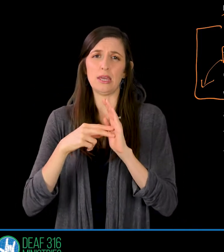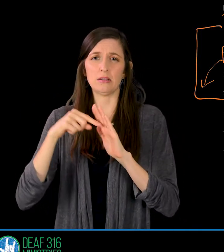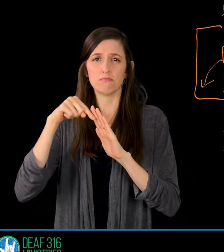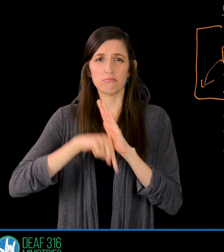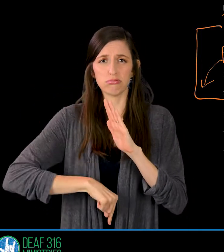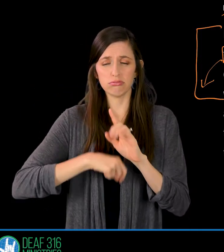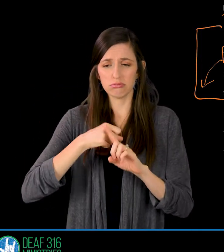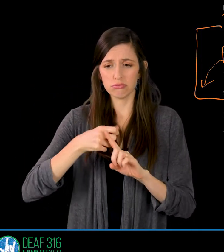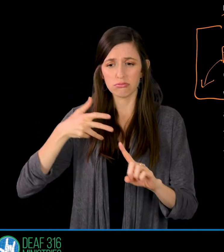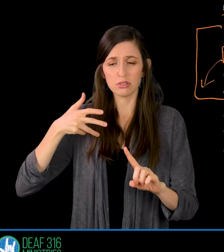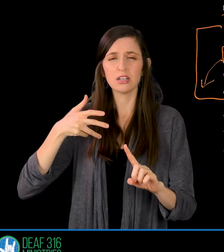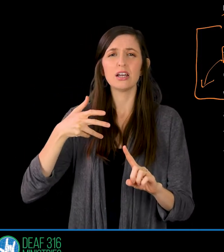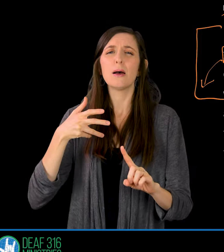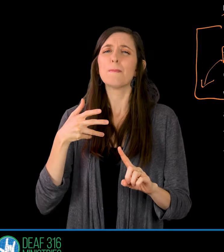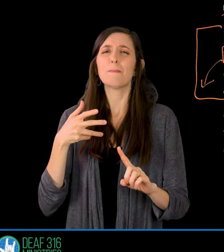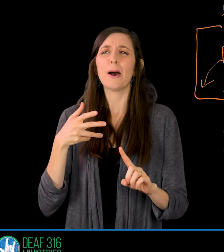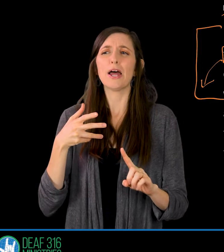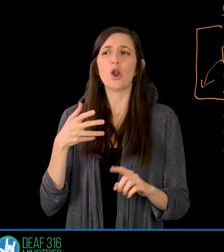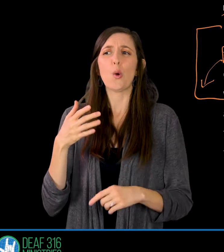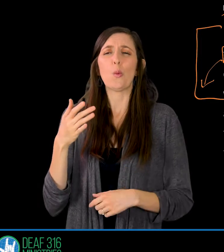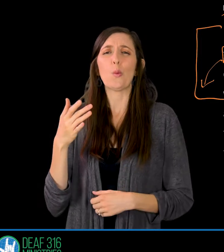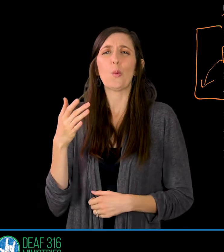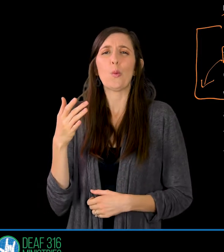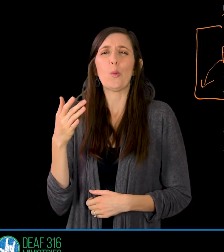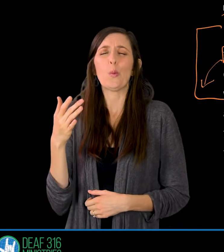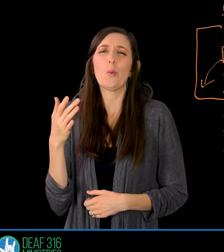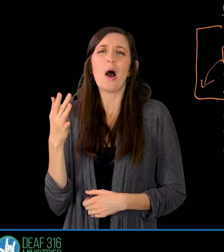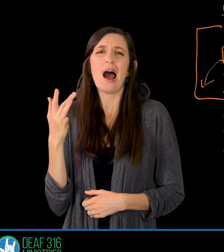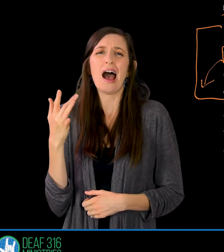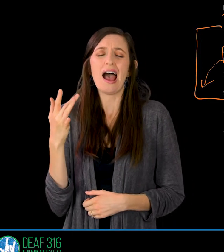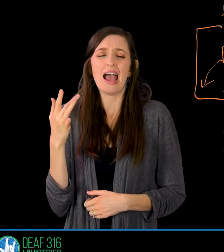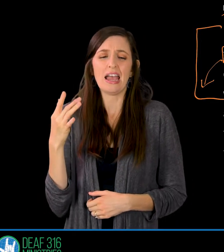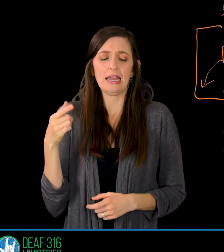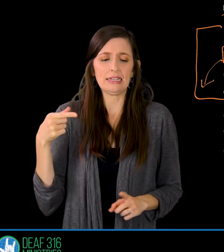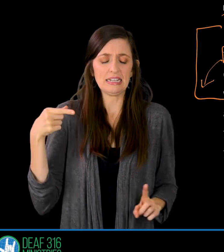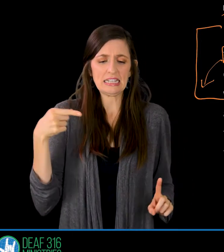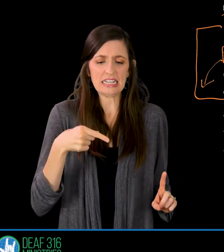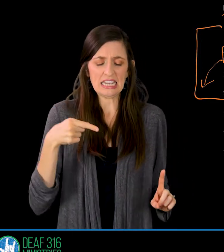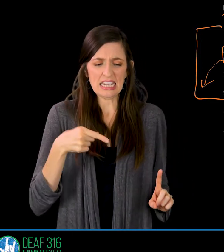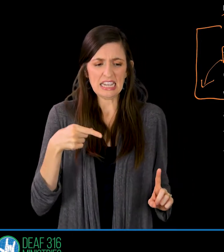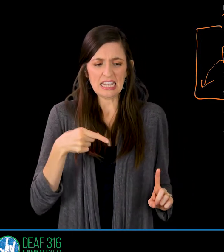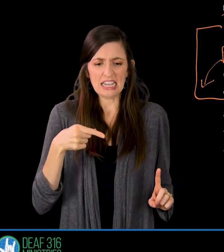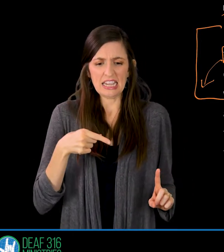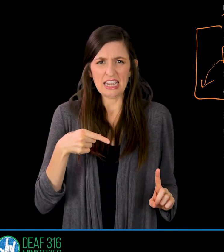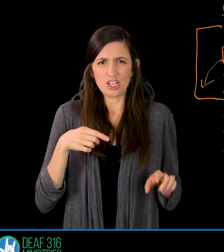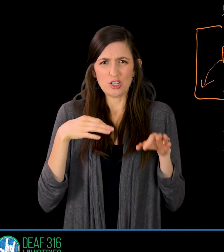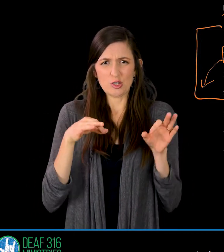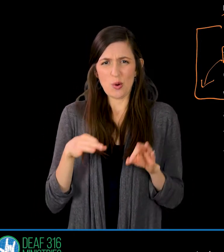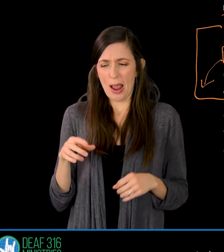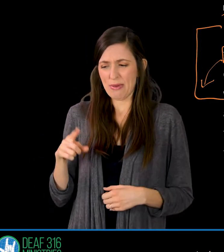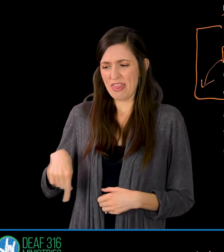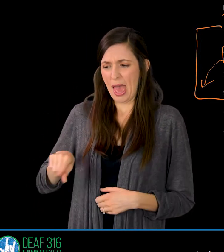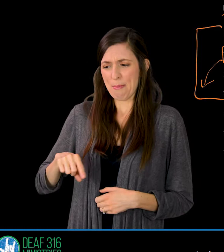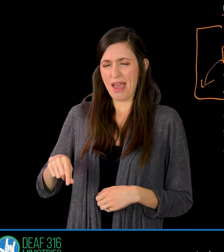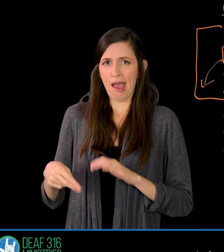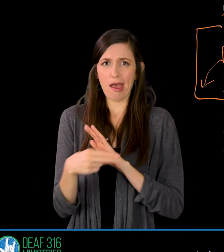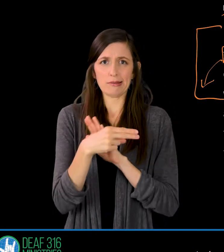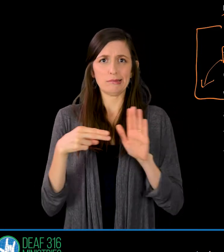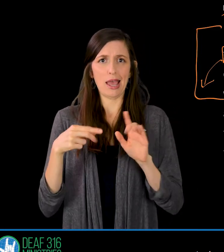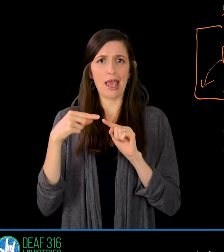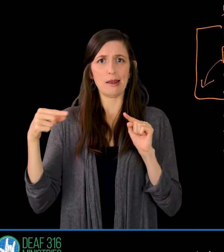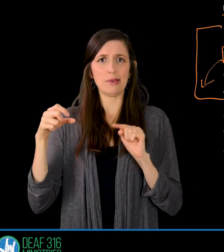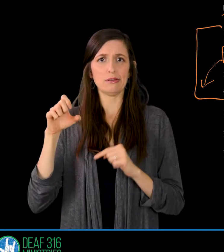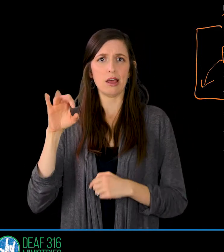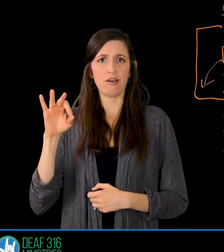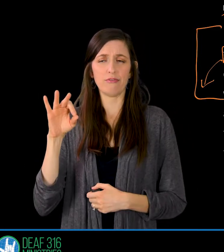what that means. But before we get there we need to find out well what is it about them that would move him to describe